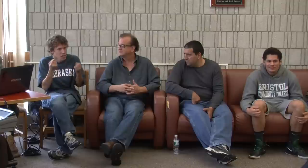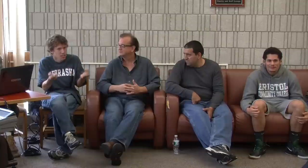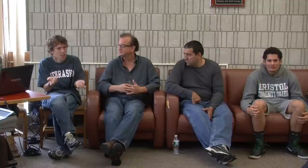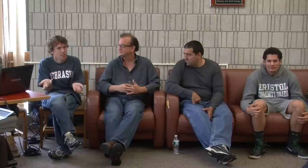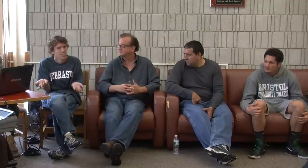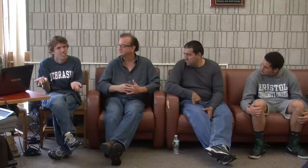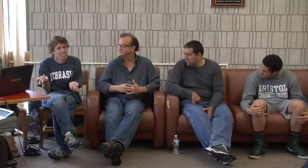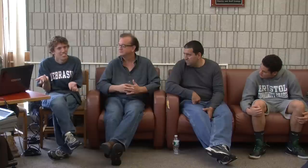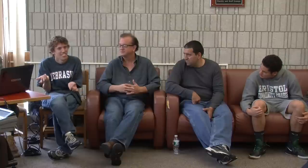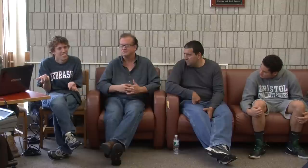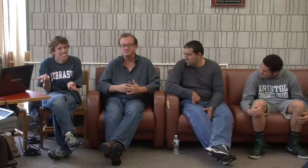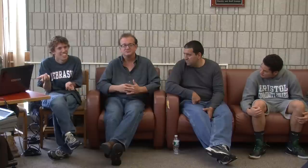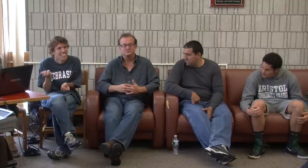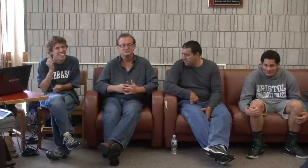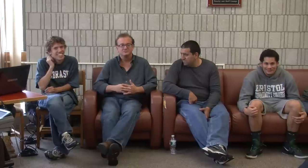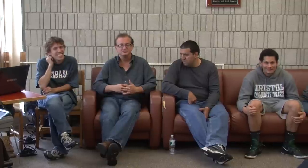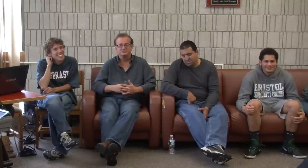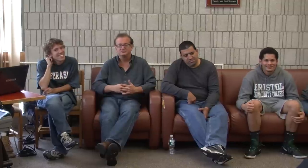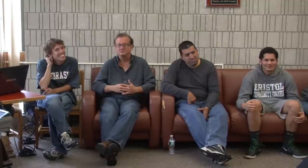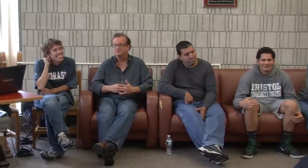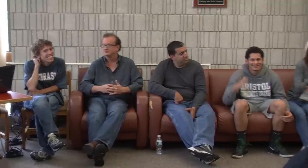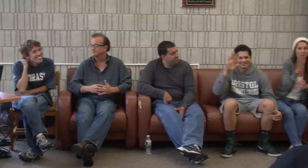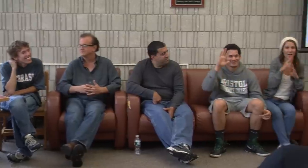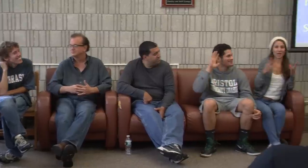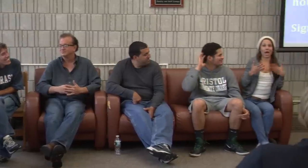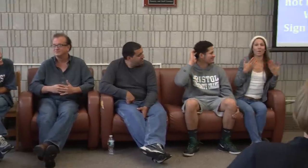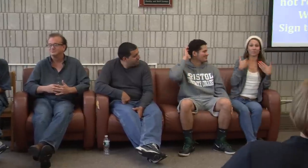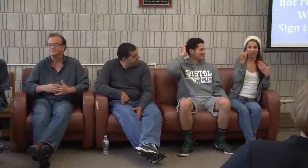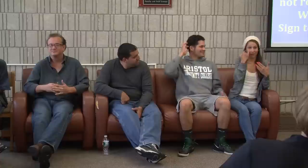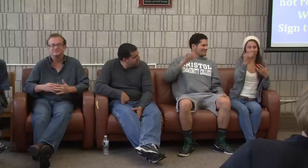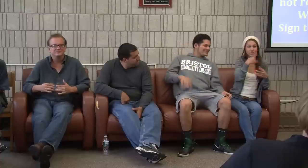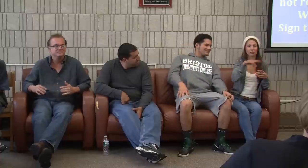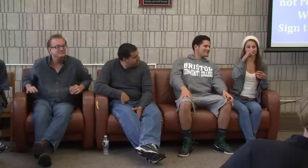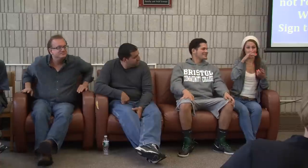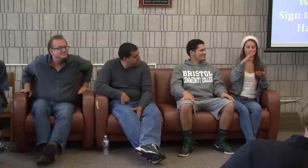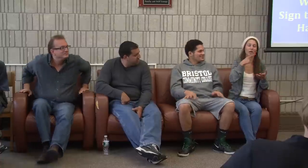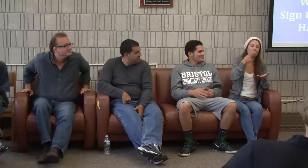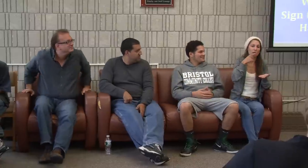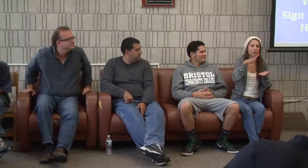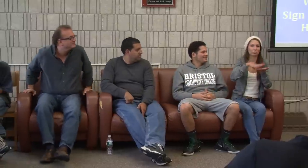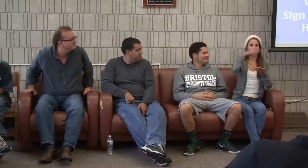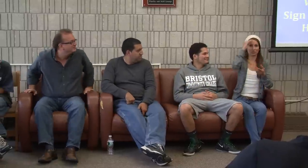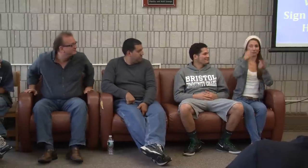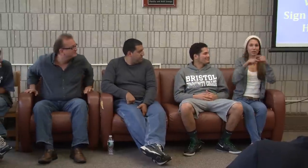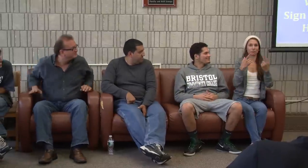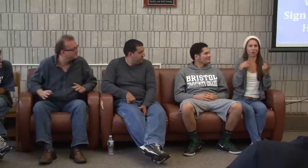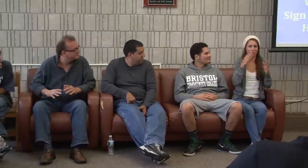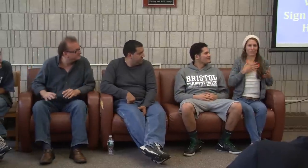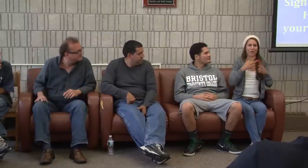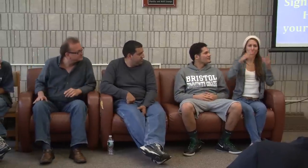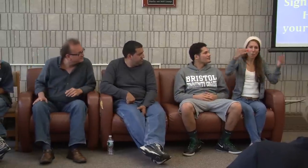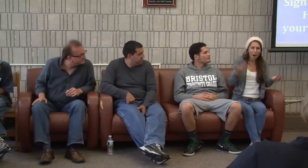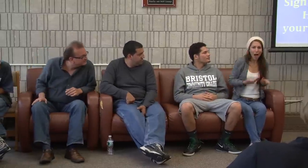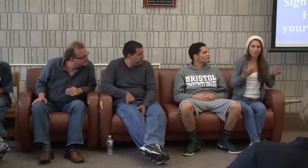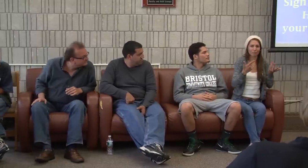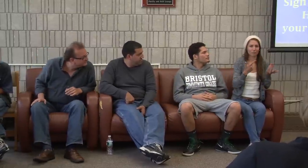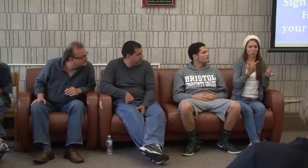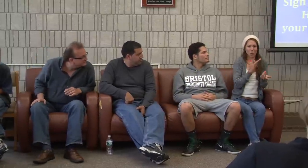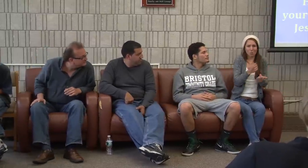fine. Have some confidence in your signing. Well, we're really happy if students are learning sign language. We are